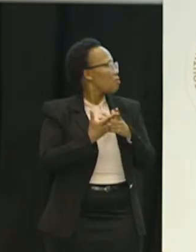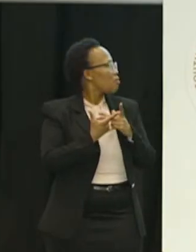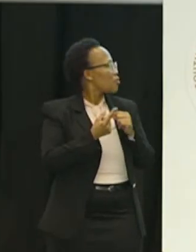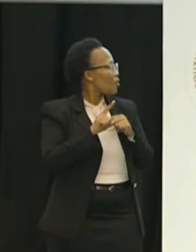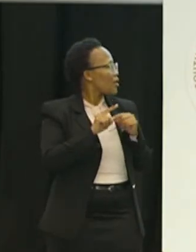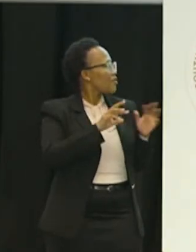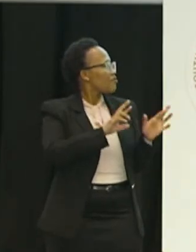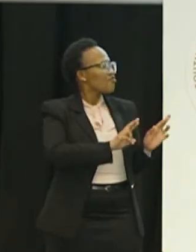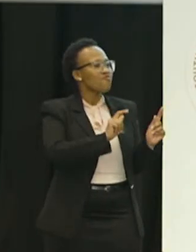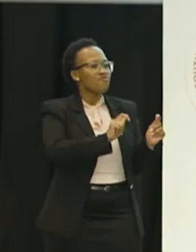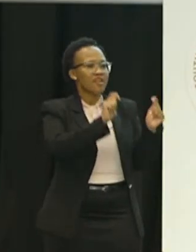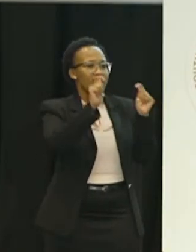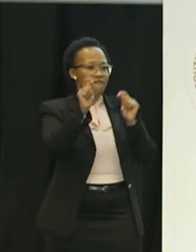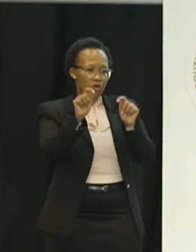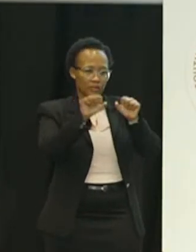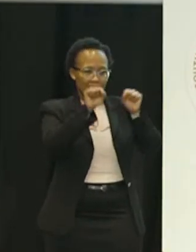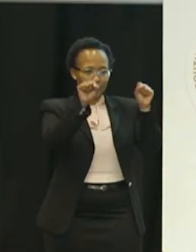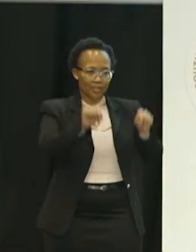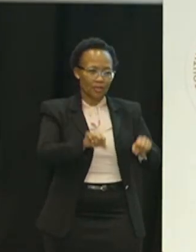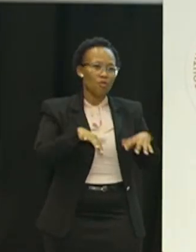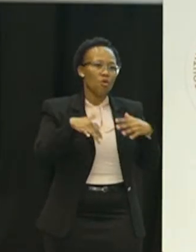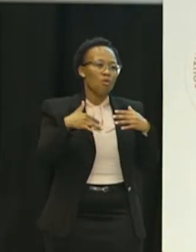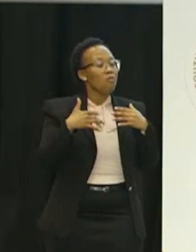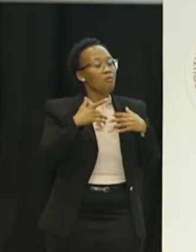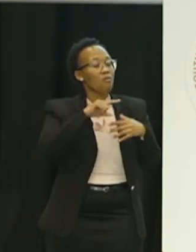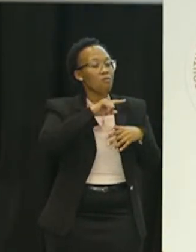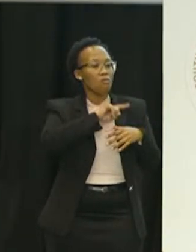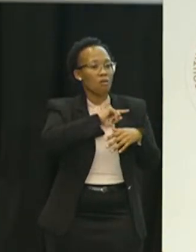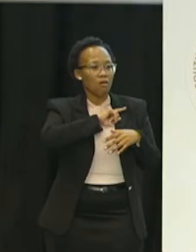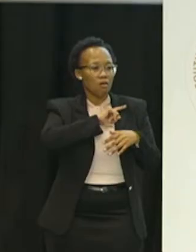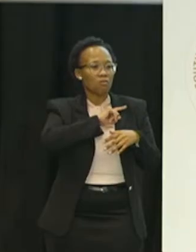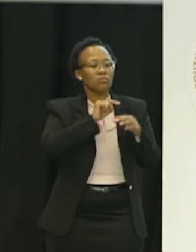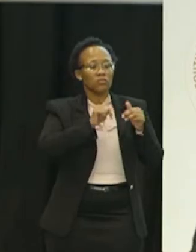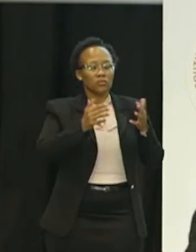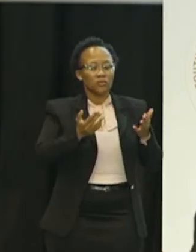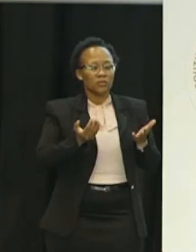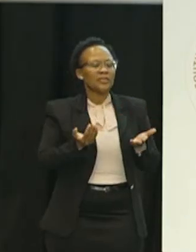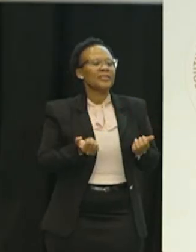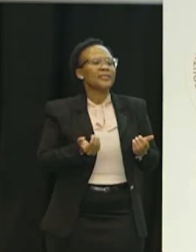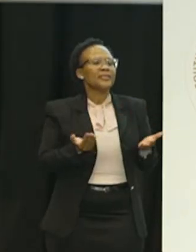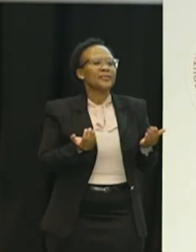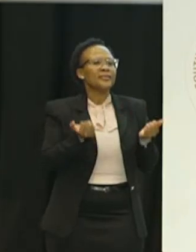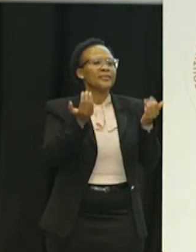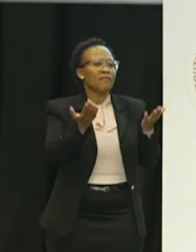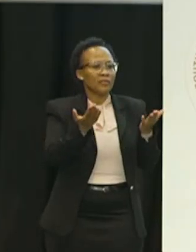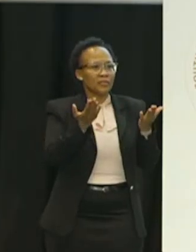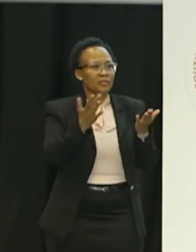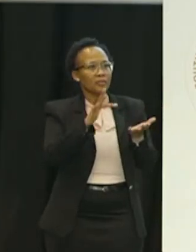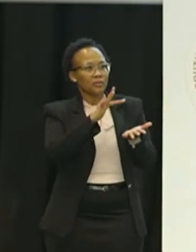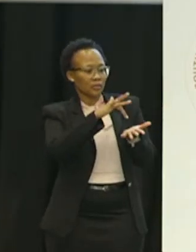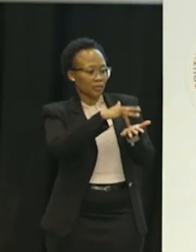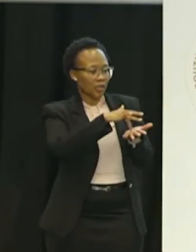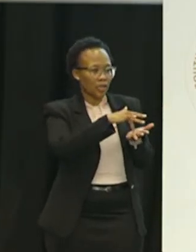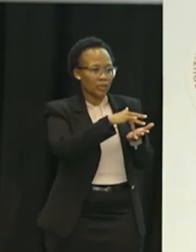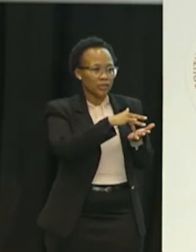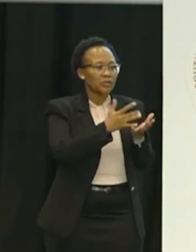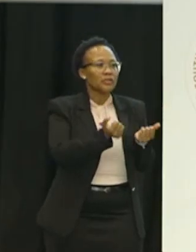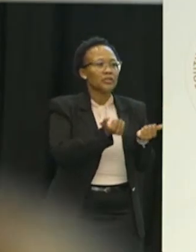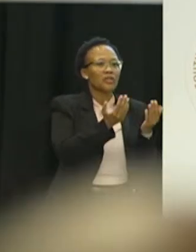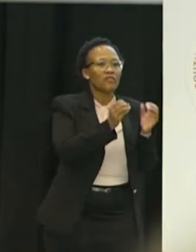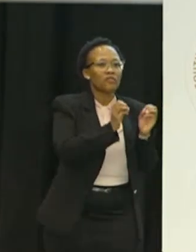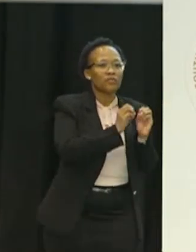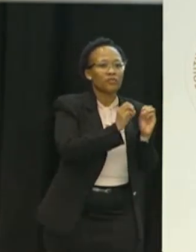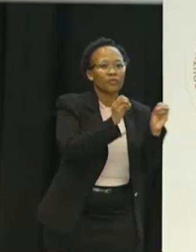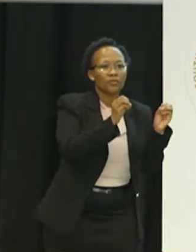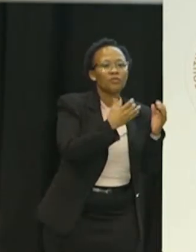or referral pathway so that services that are not provided within the centers of excellence, people can be referred and be assisted on how to